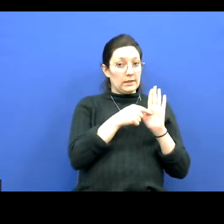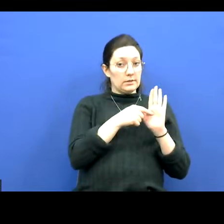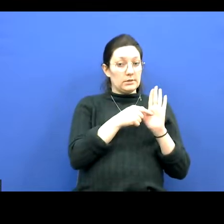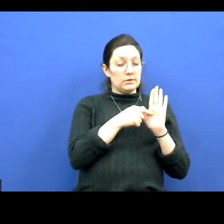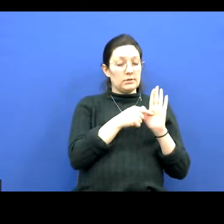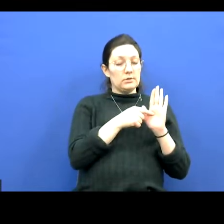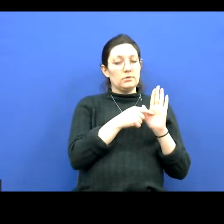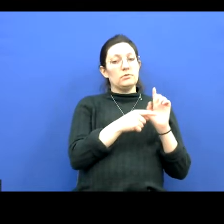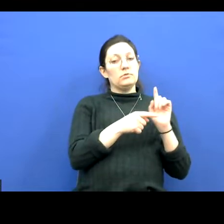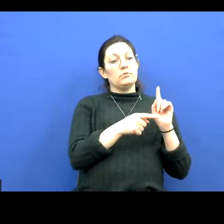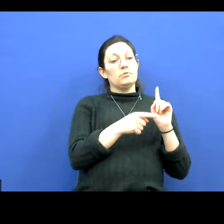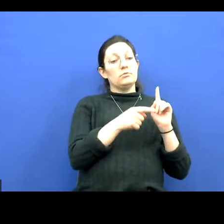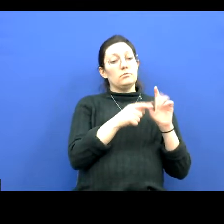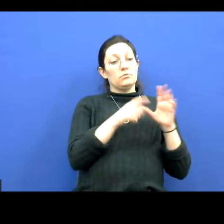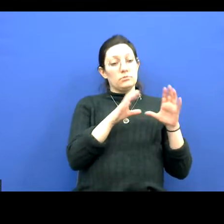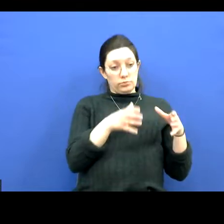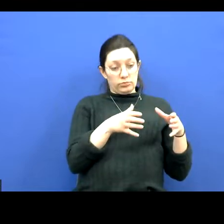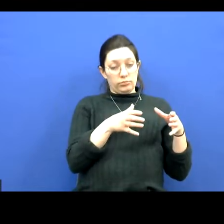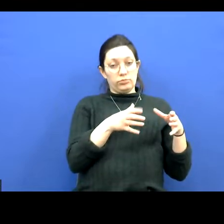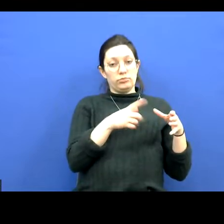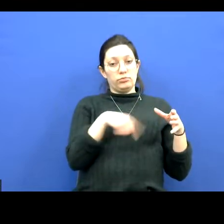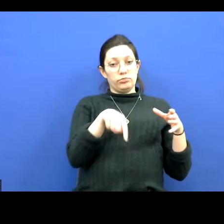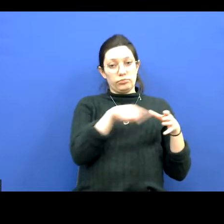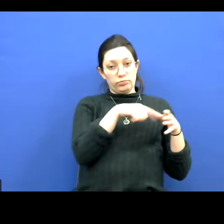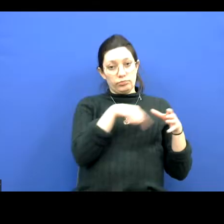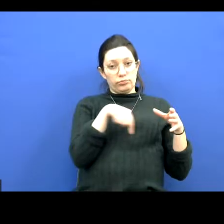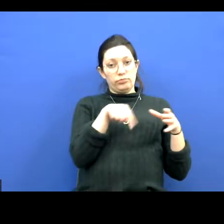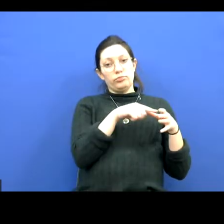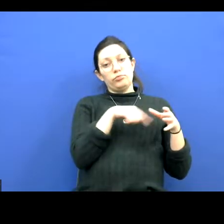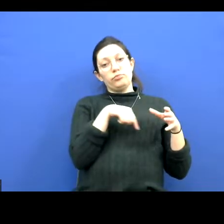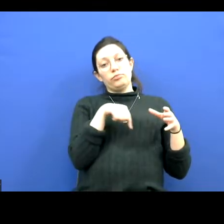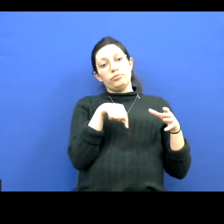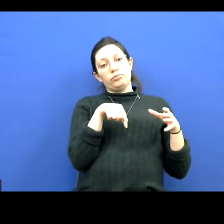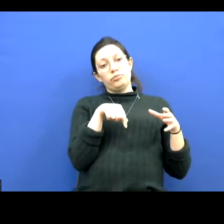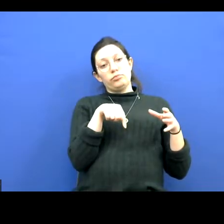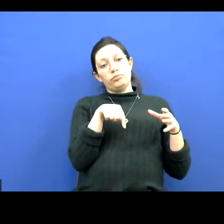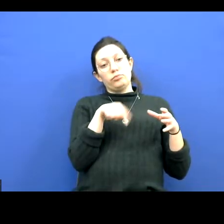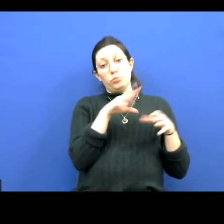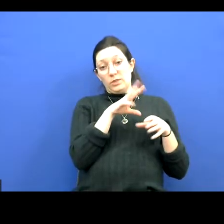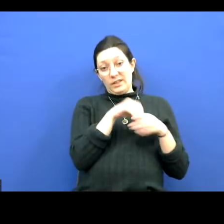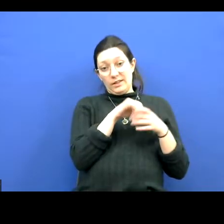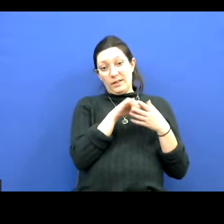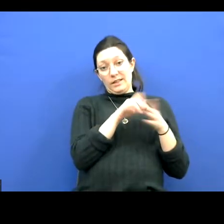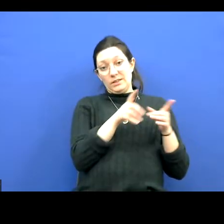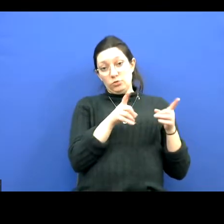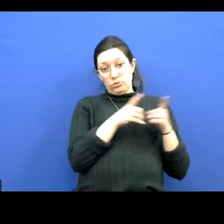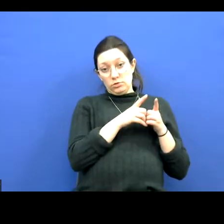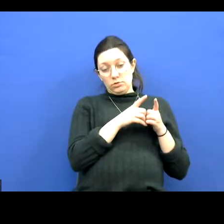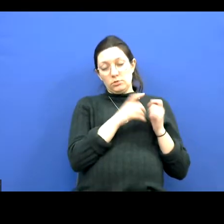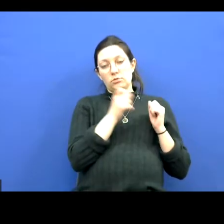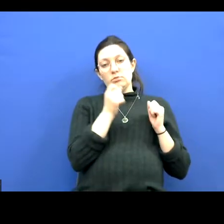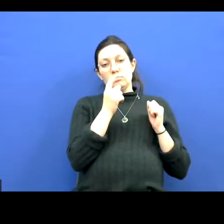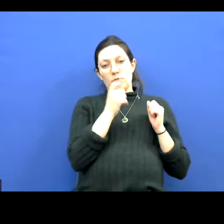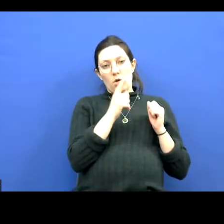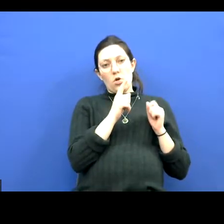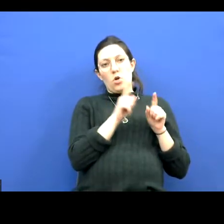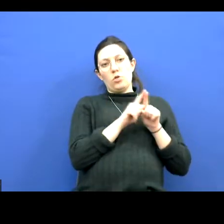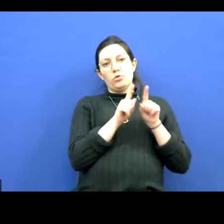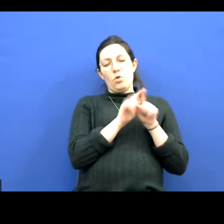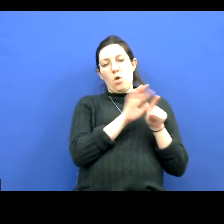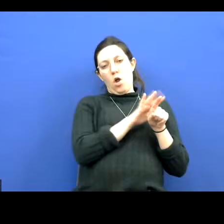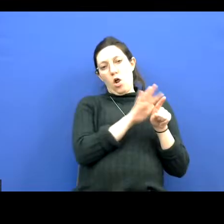buildings within the or sites within the district, but to all historic sites across the